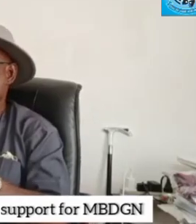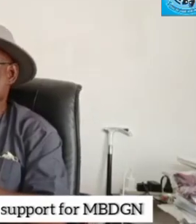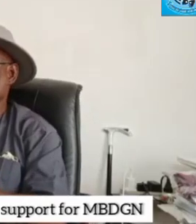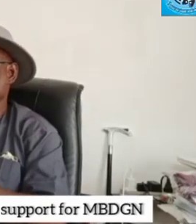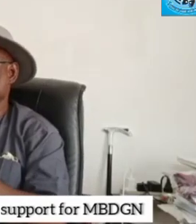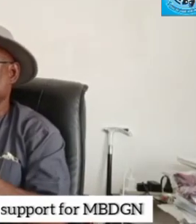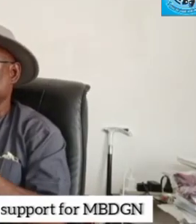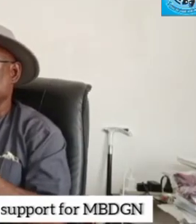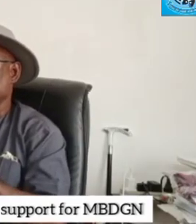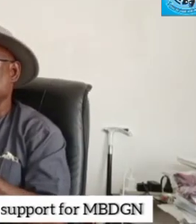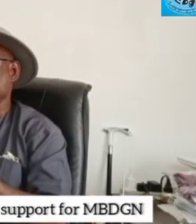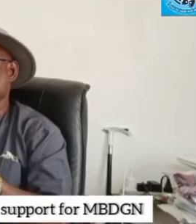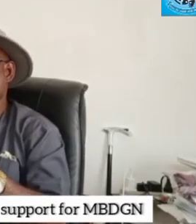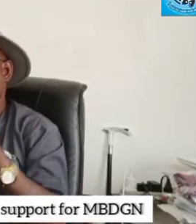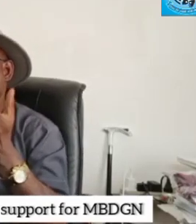this